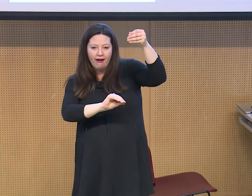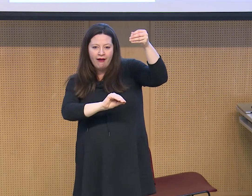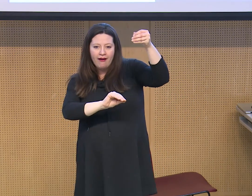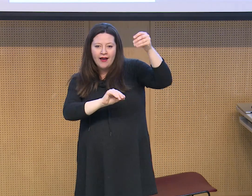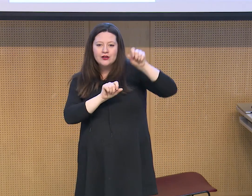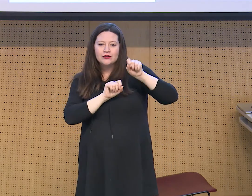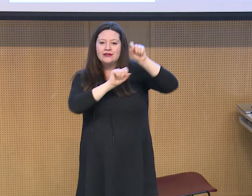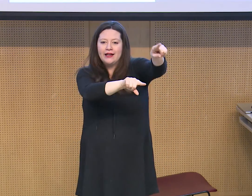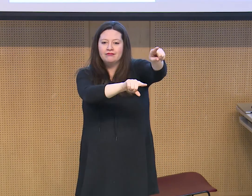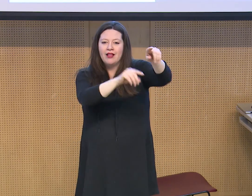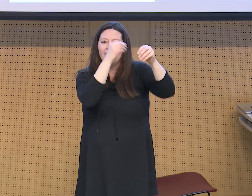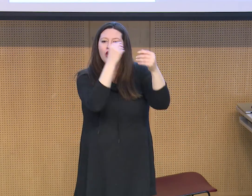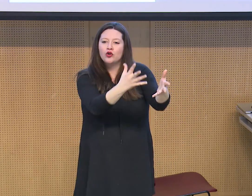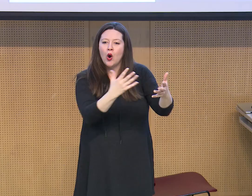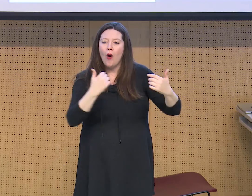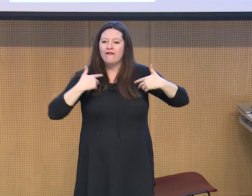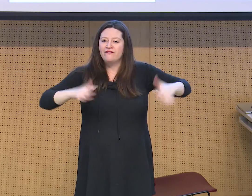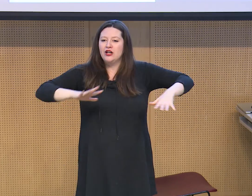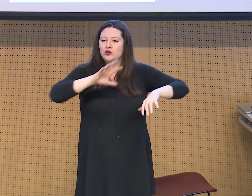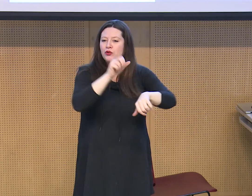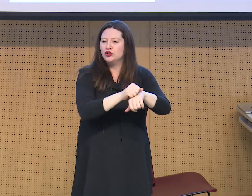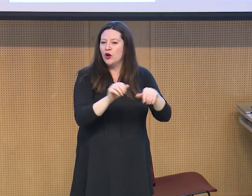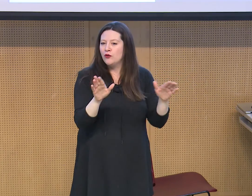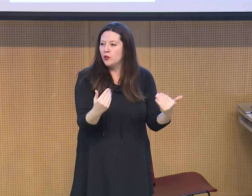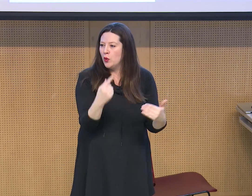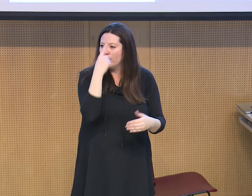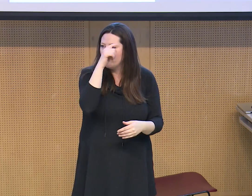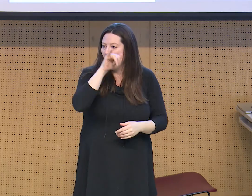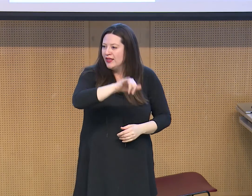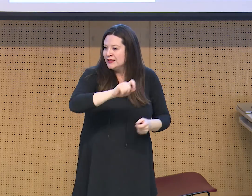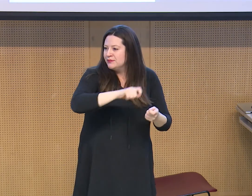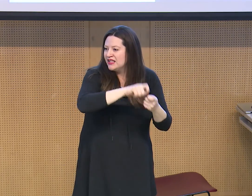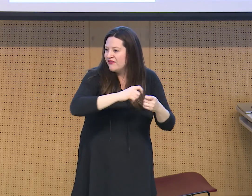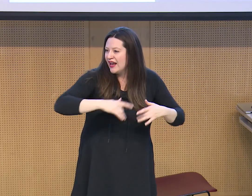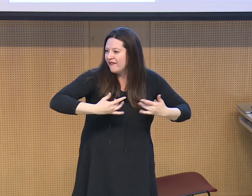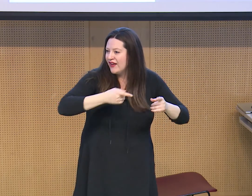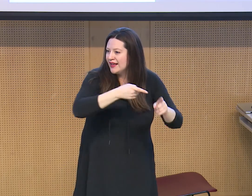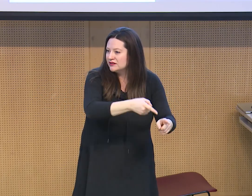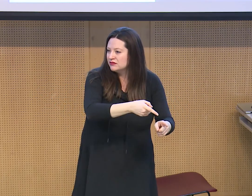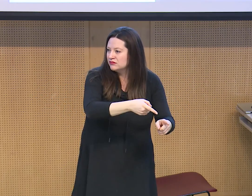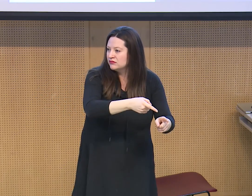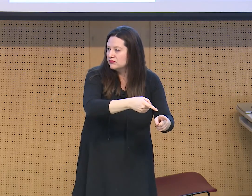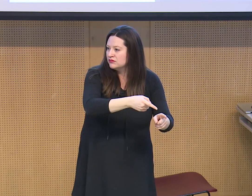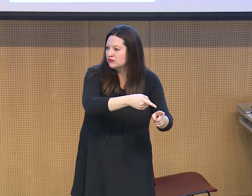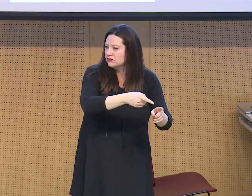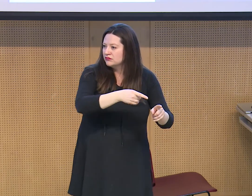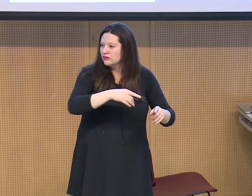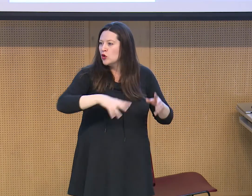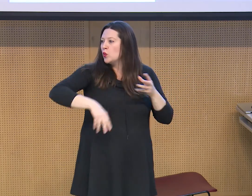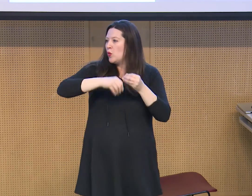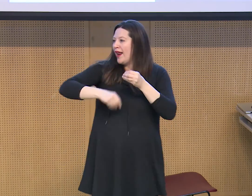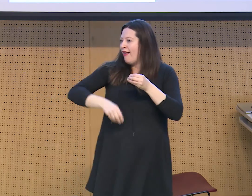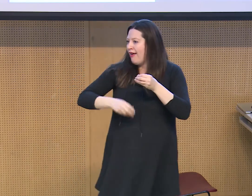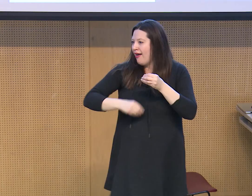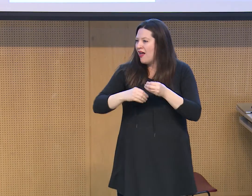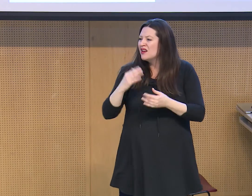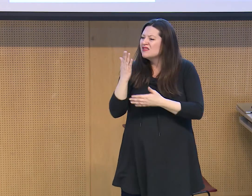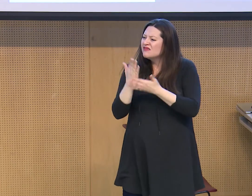add Regina as a delegate. So she will get a notification letting her know that the room has